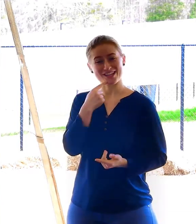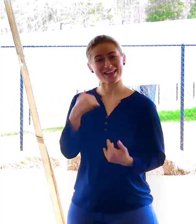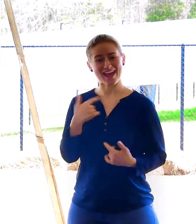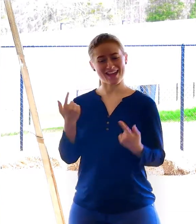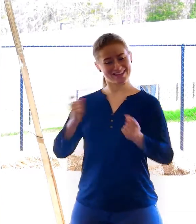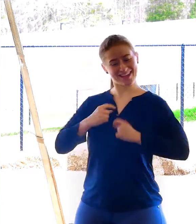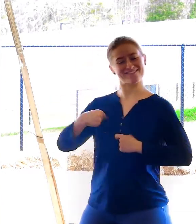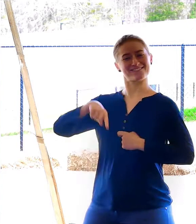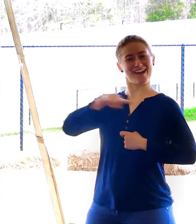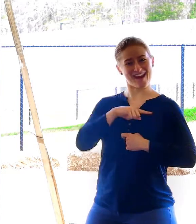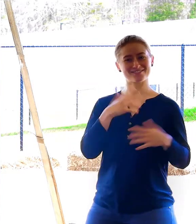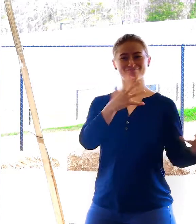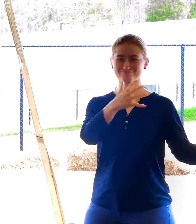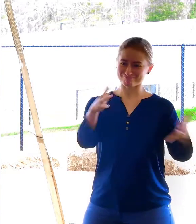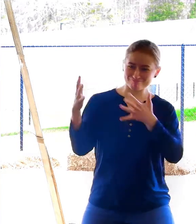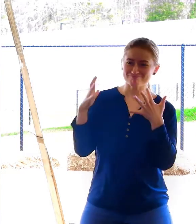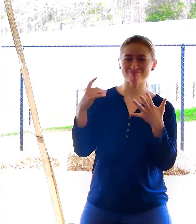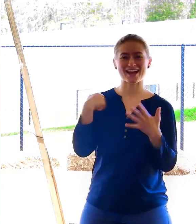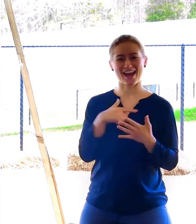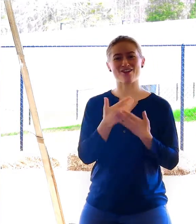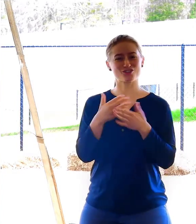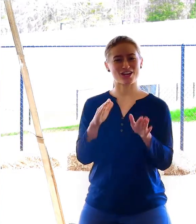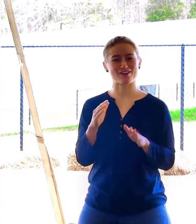us in the Maryland General Assembly